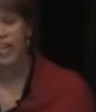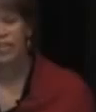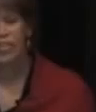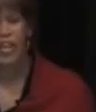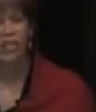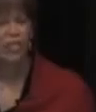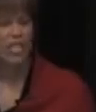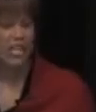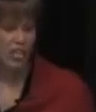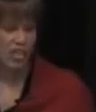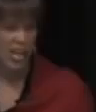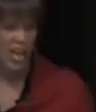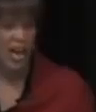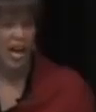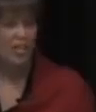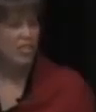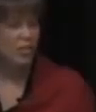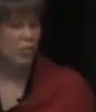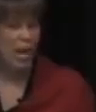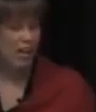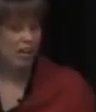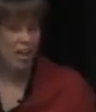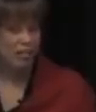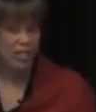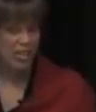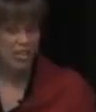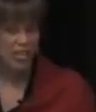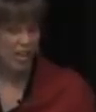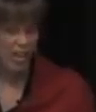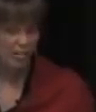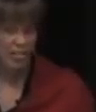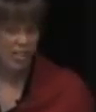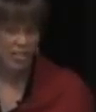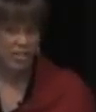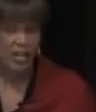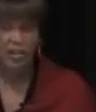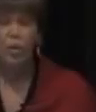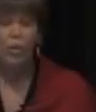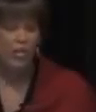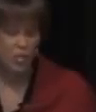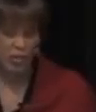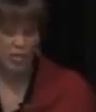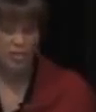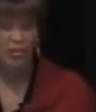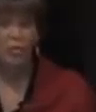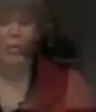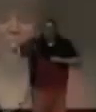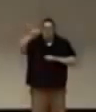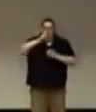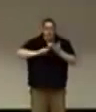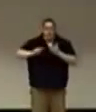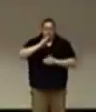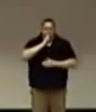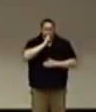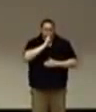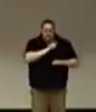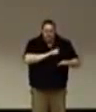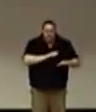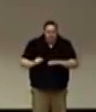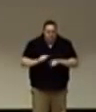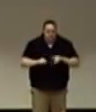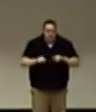is having this conversation. This is a rare conversation, I have to tell you. Nobody's doing this, and everybody should be doing